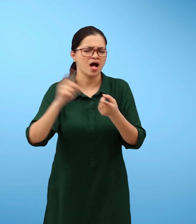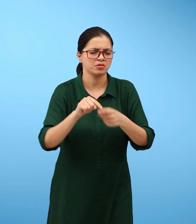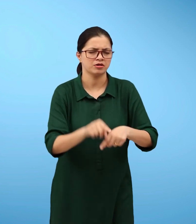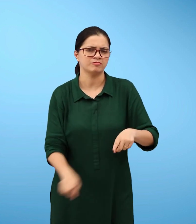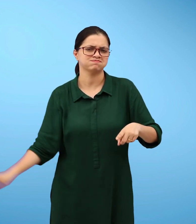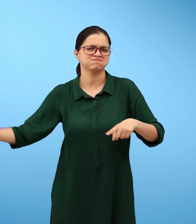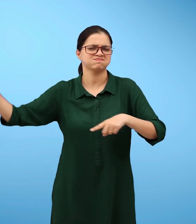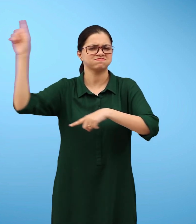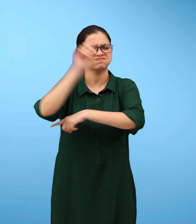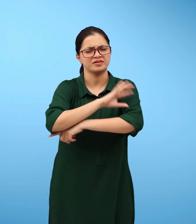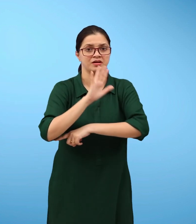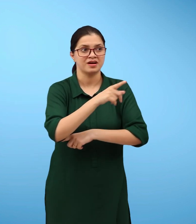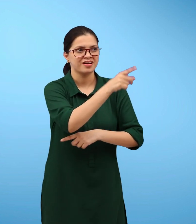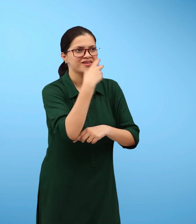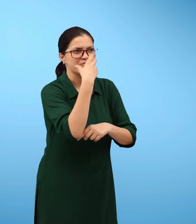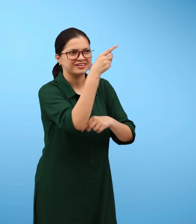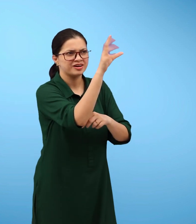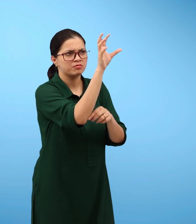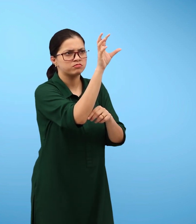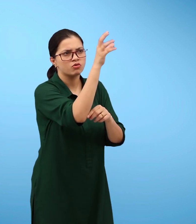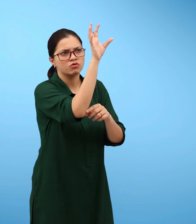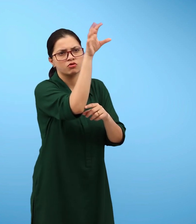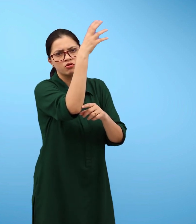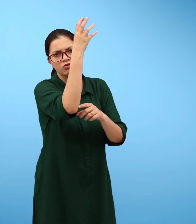One day, a ripe mango fell into the river